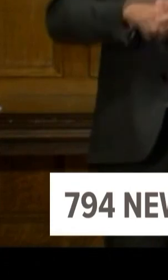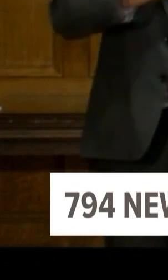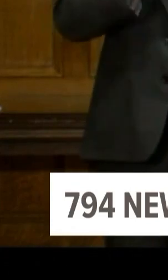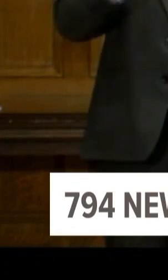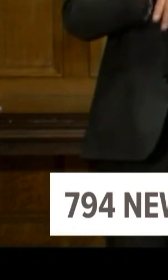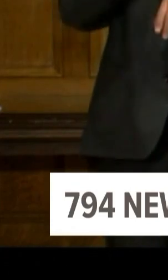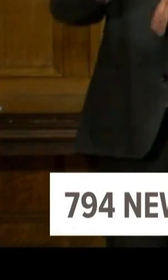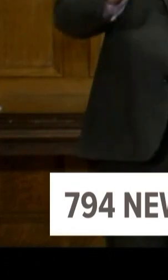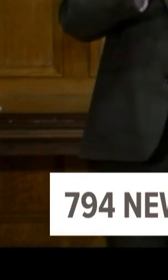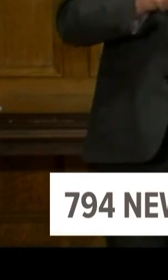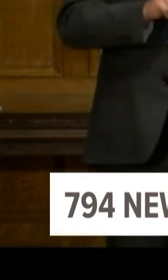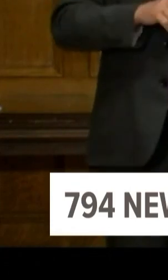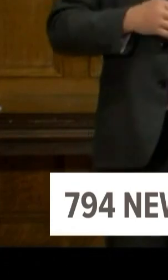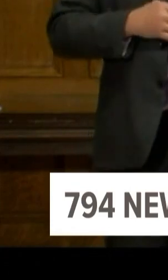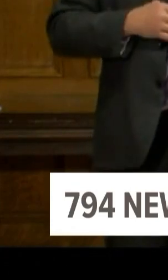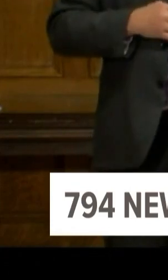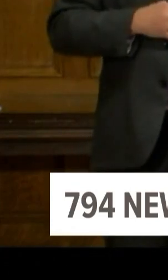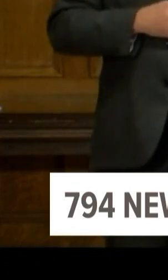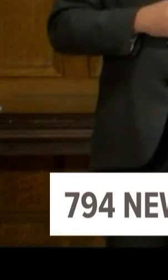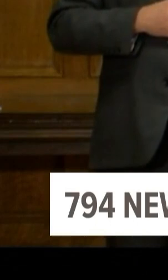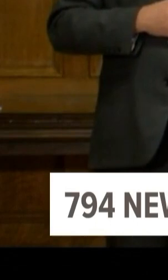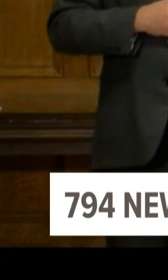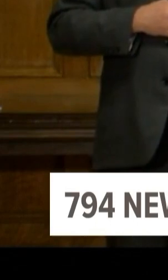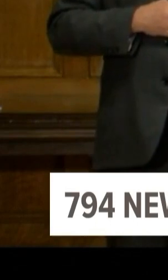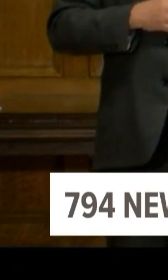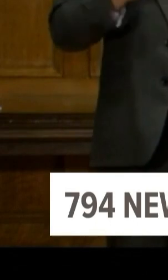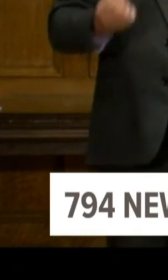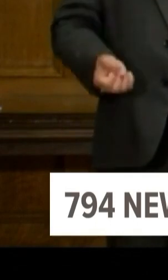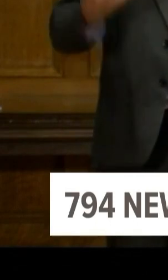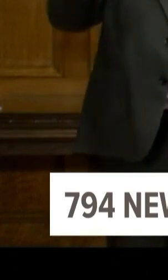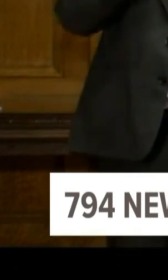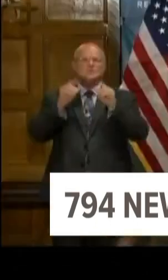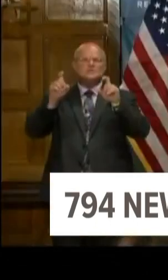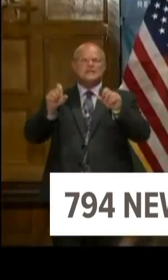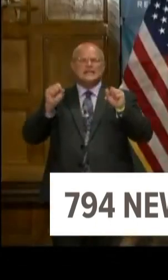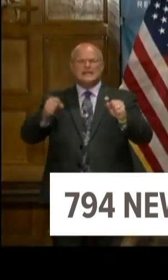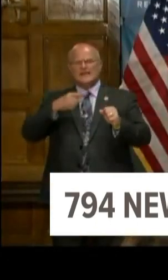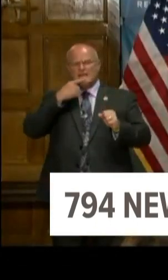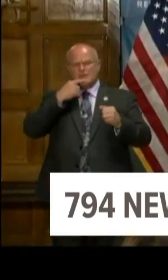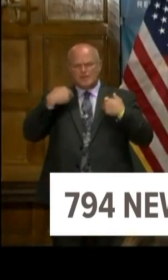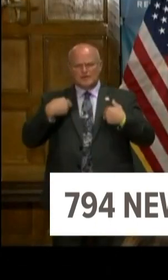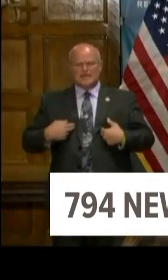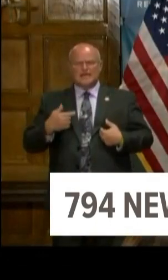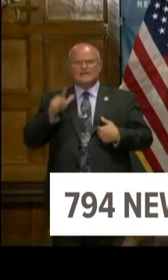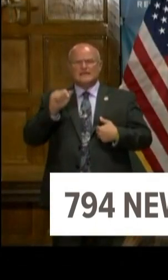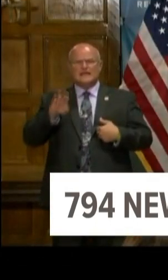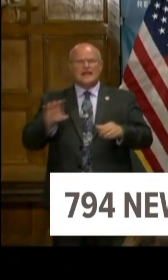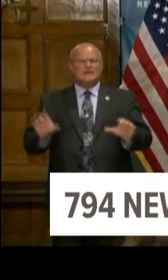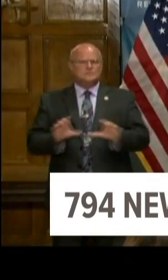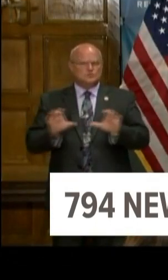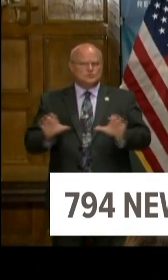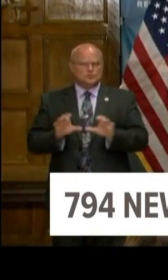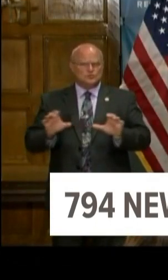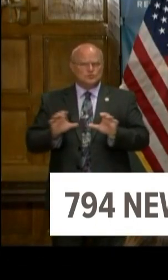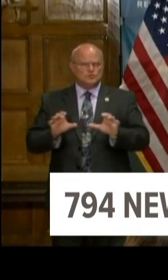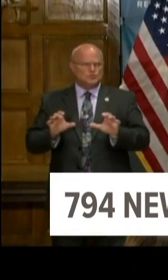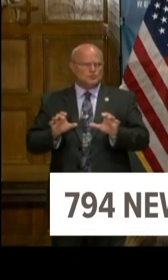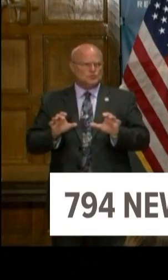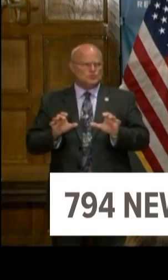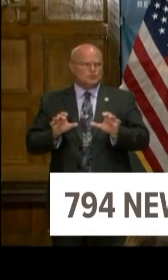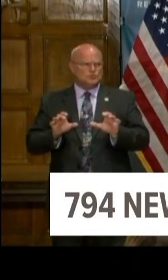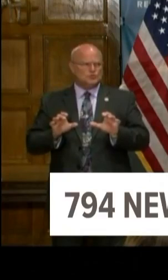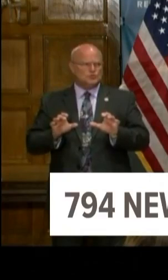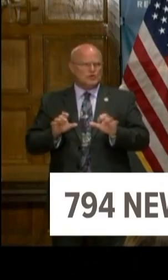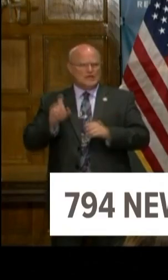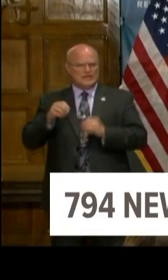that contract. How much more testing can the Public Health Lab do, and do you guys need